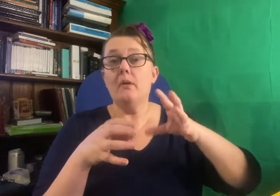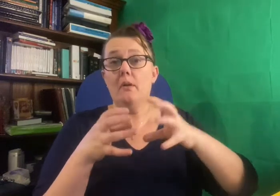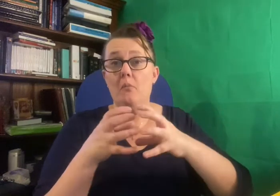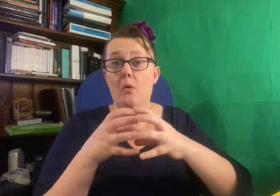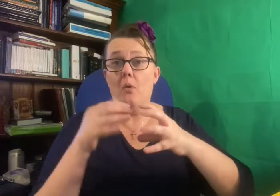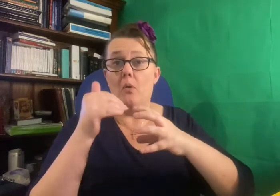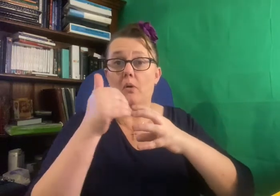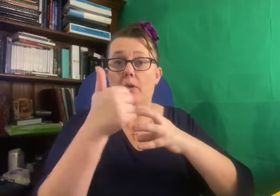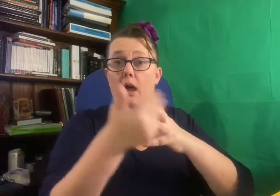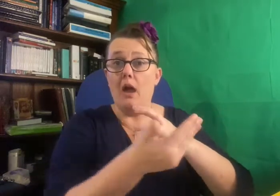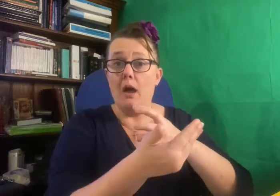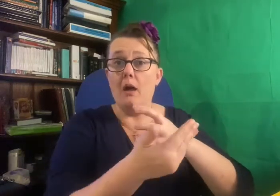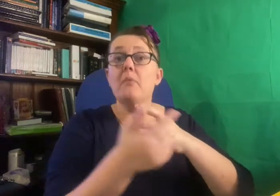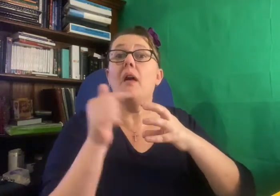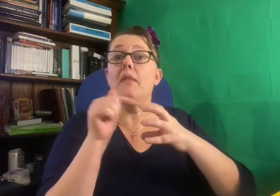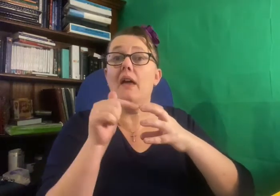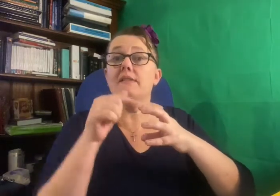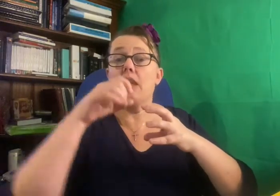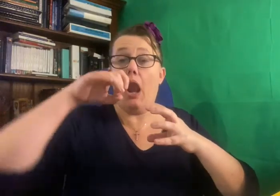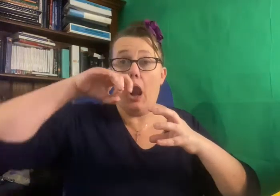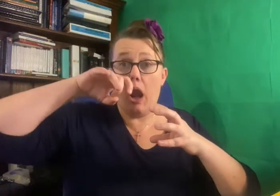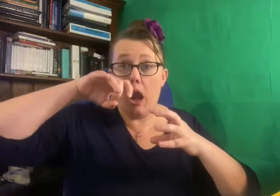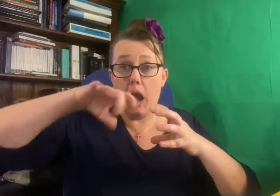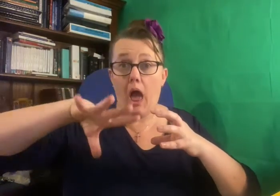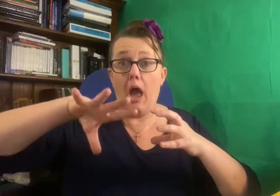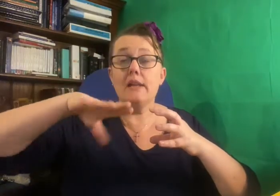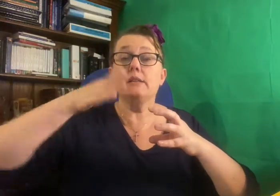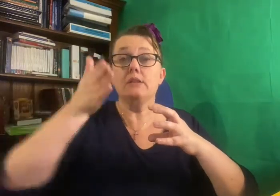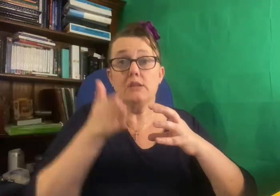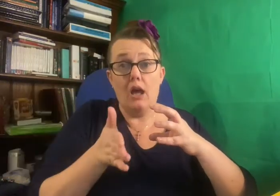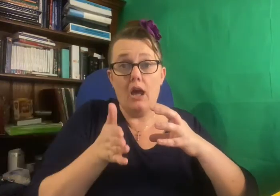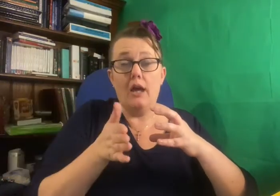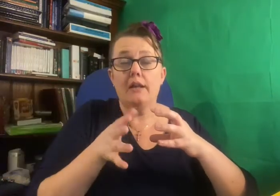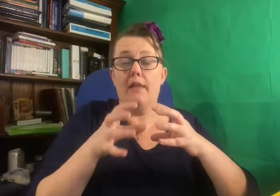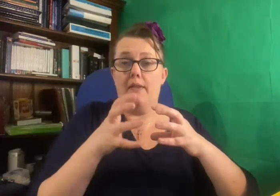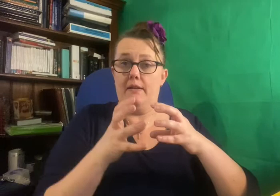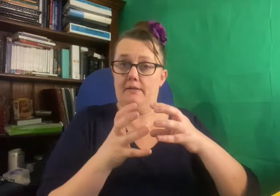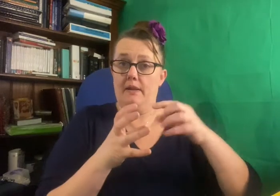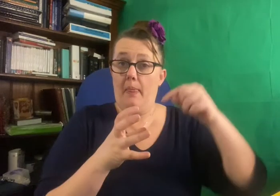And the ball has two sides under that light. You have the light side